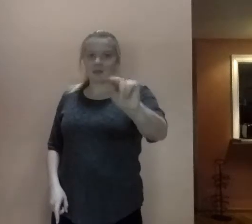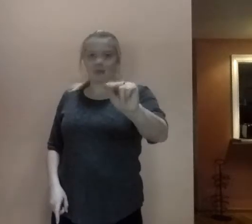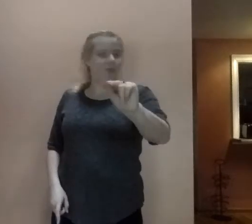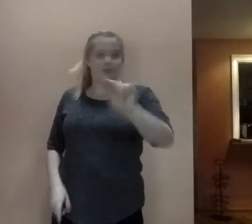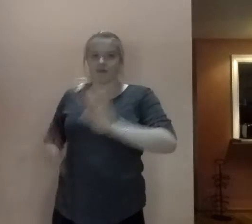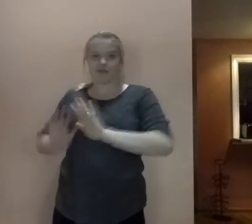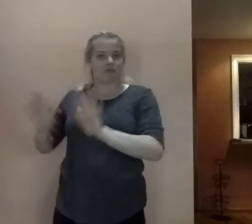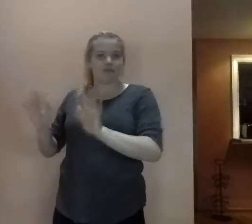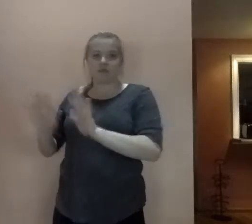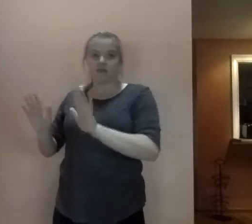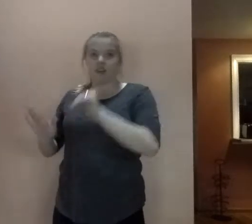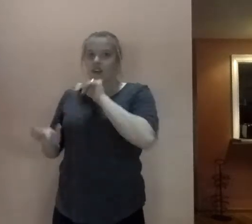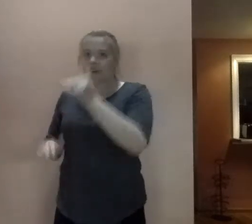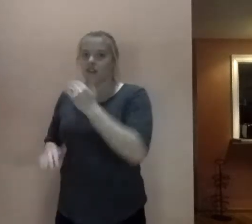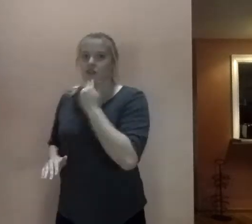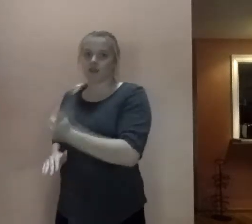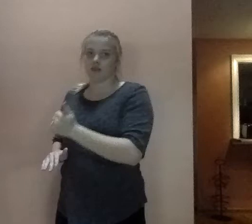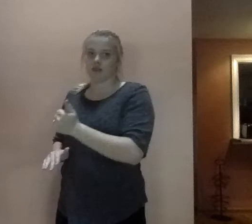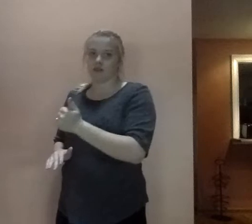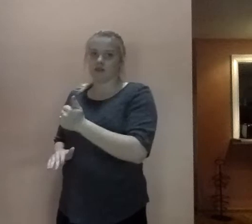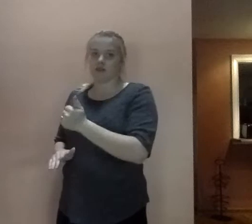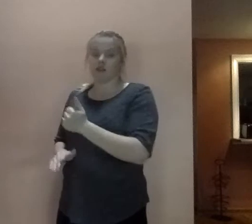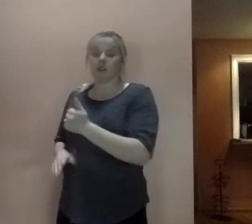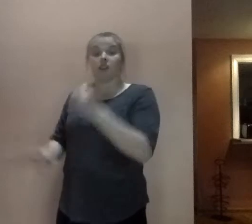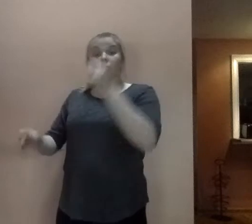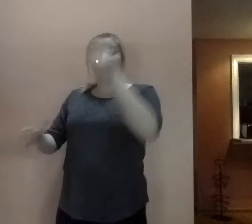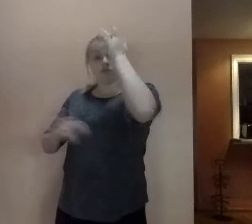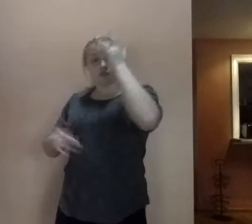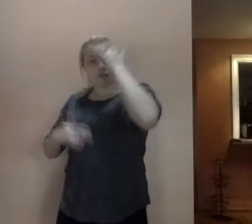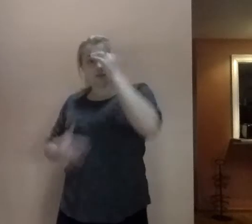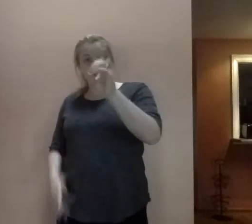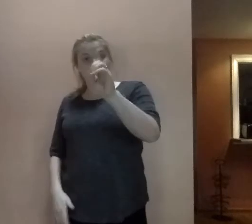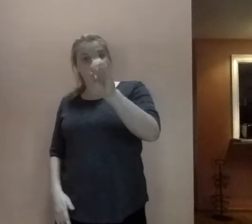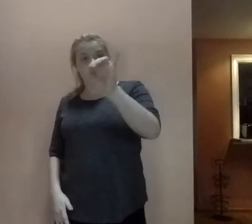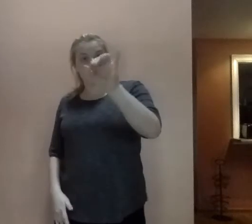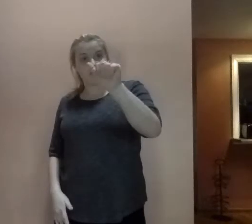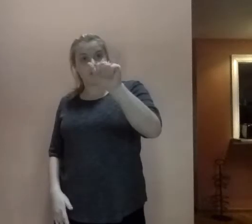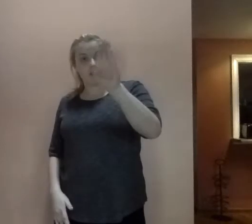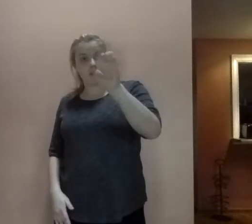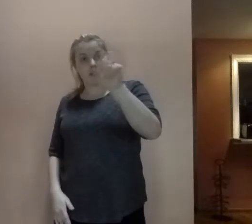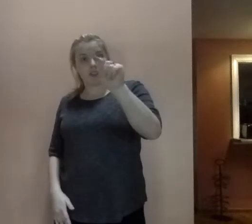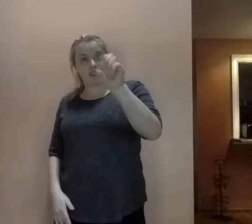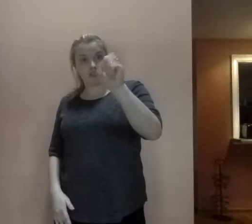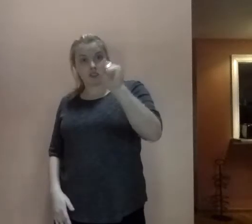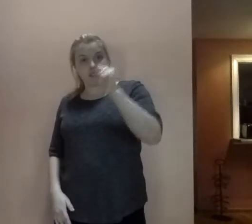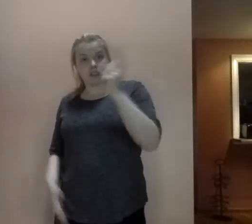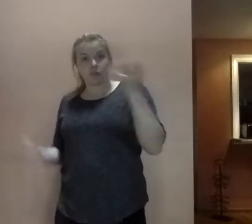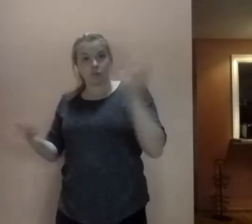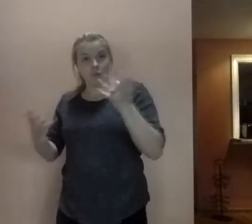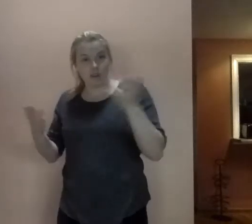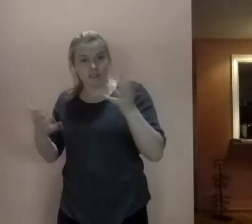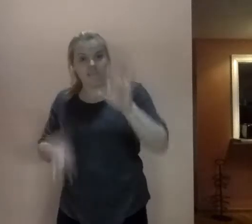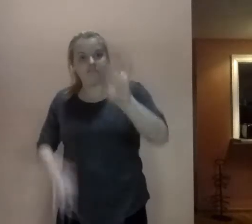it's not caused by eating sugar. The cause of diabetes is a diet that builds up the amount of fat into the blood. I'm talking about a typical